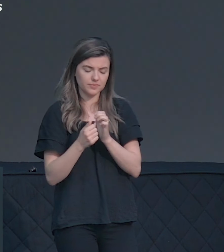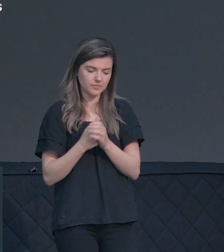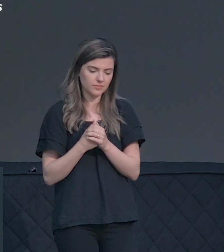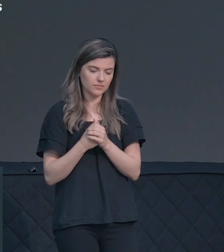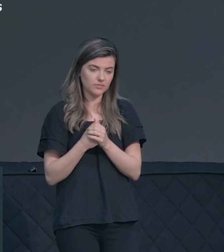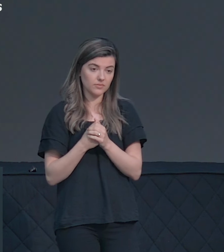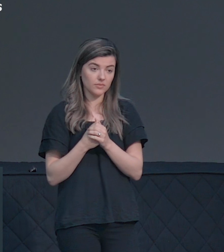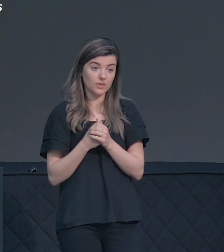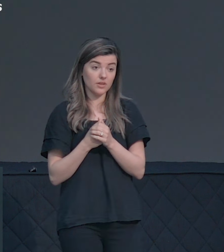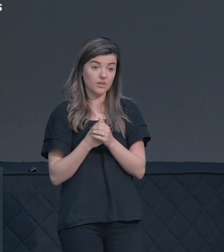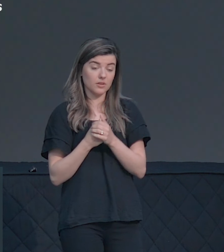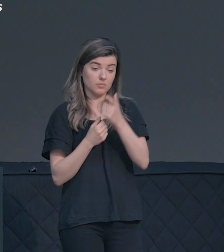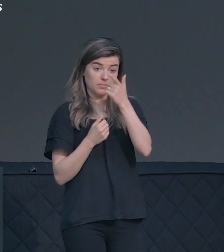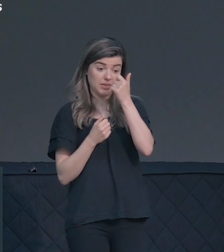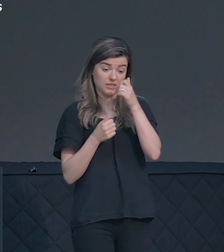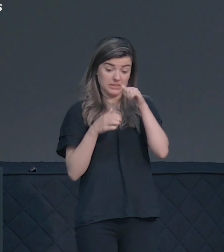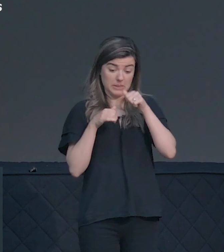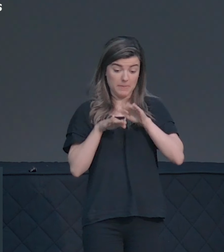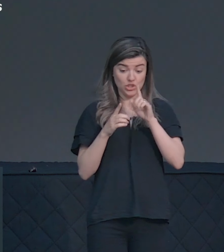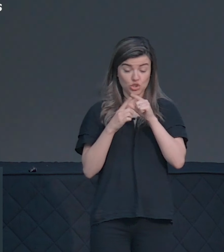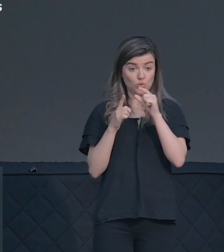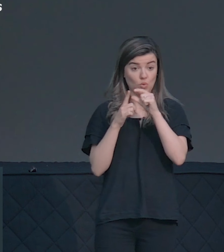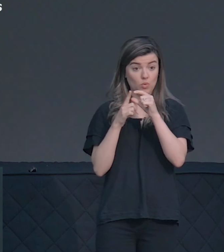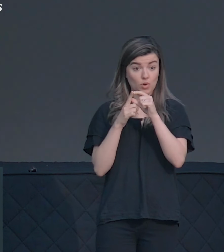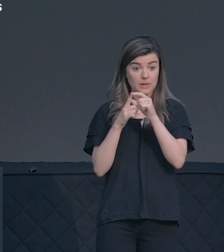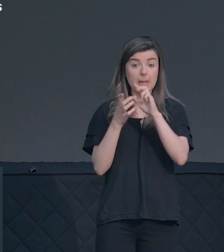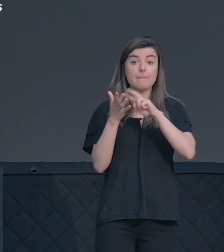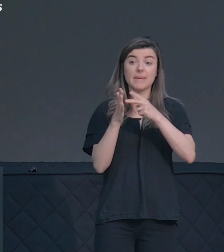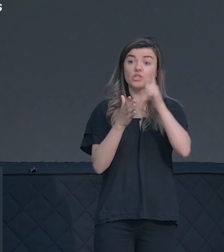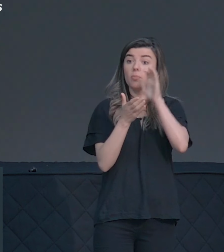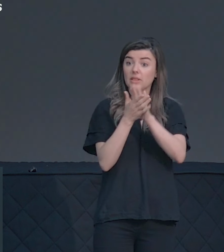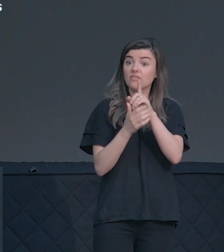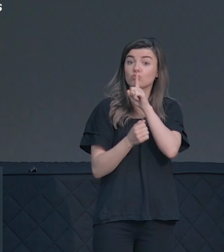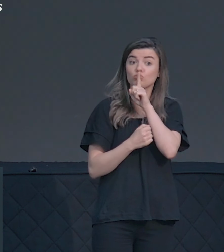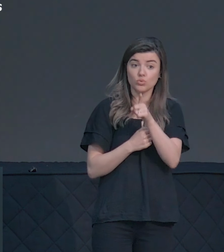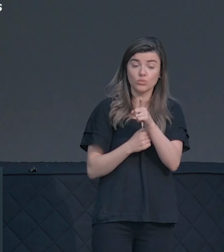Because submitting to the word means that you believe that it's true.